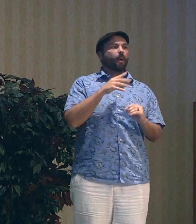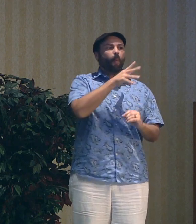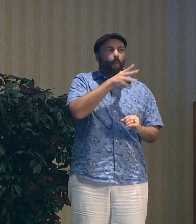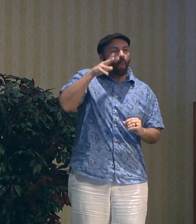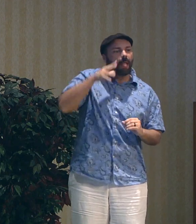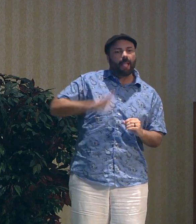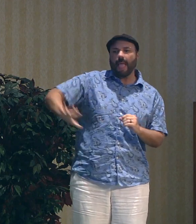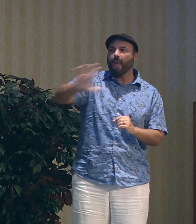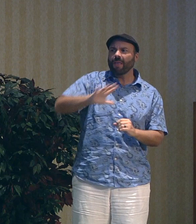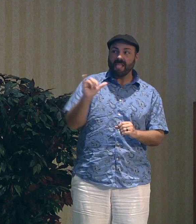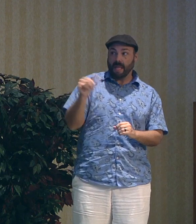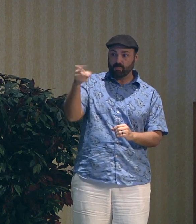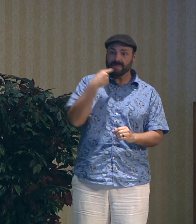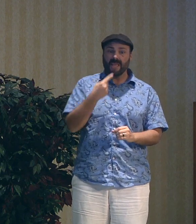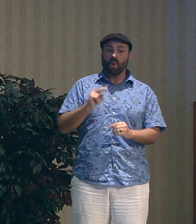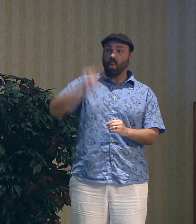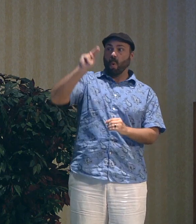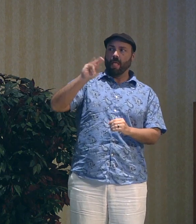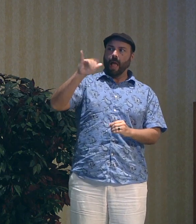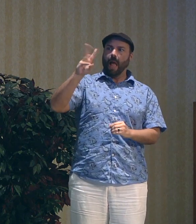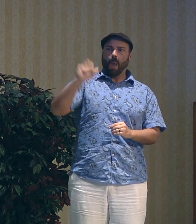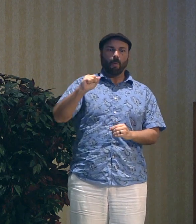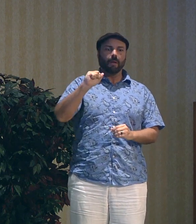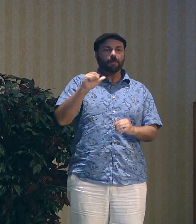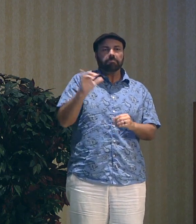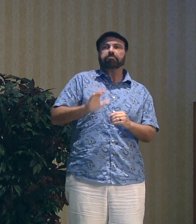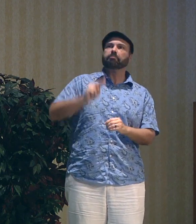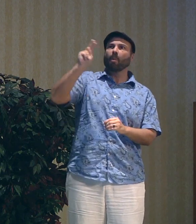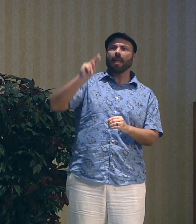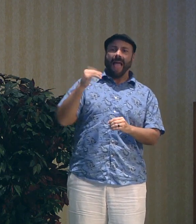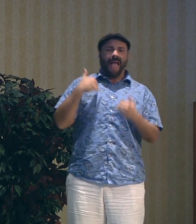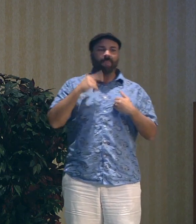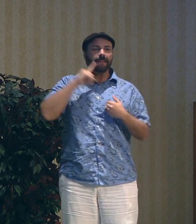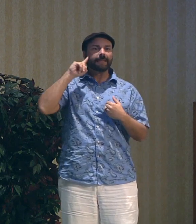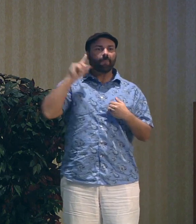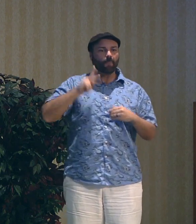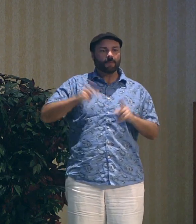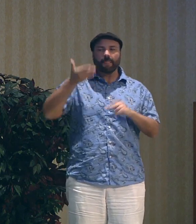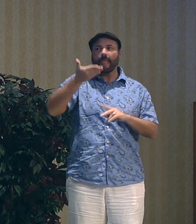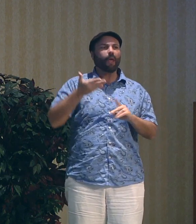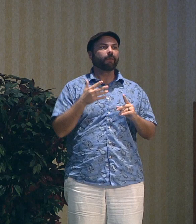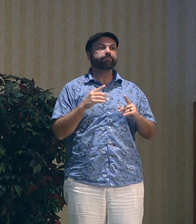So I would say that, like before, you mentioned northern Iowa